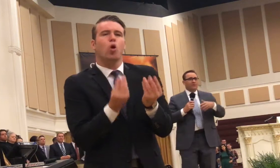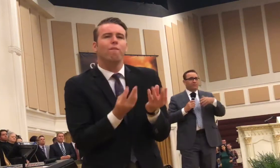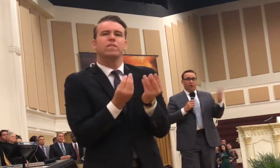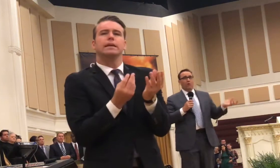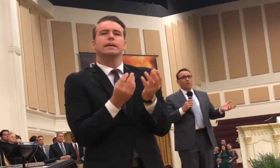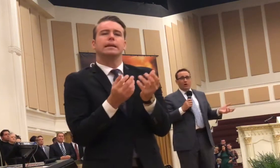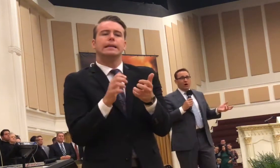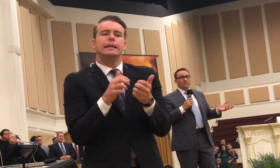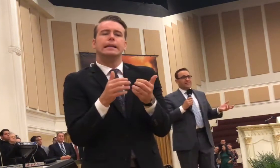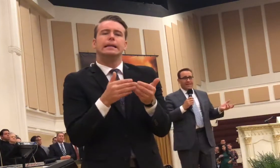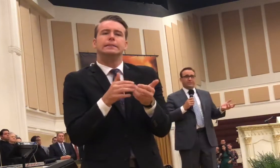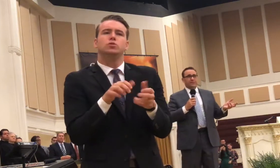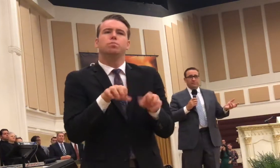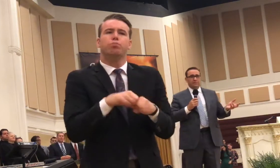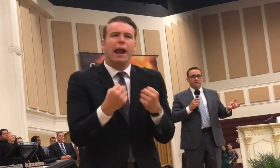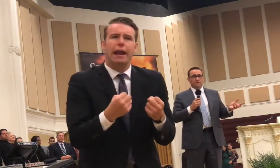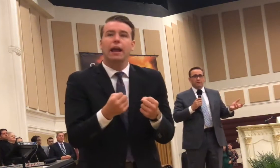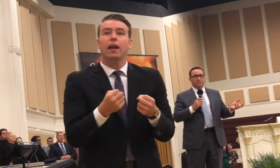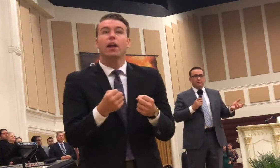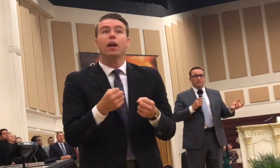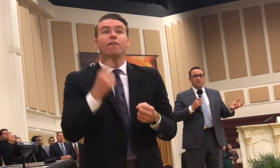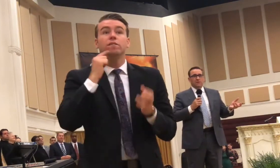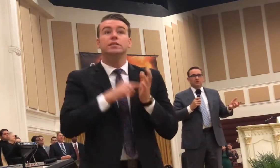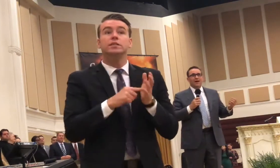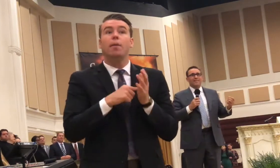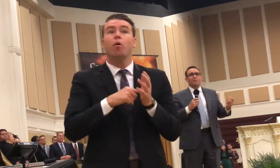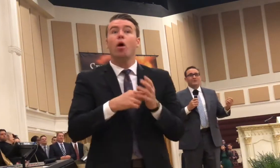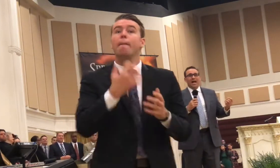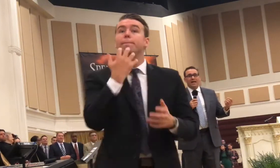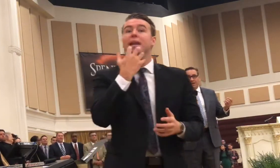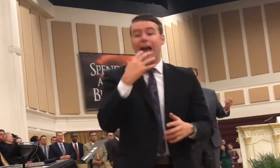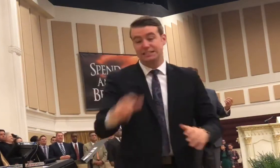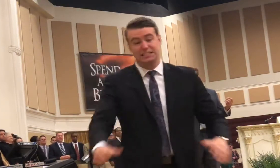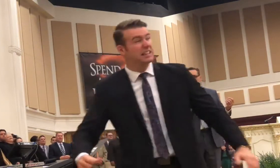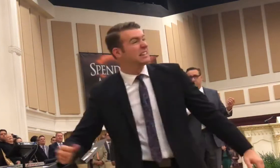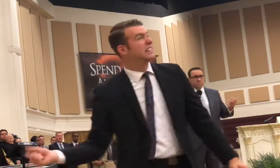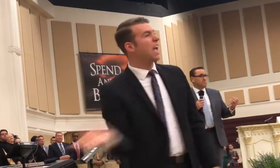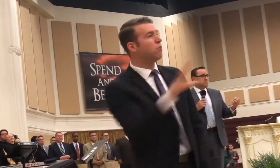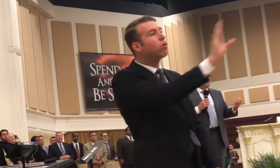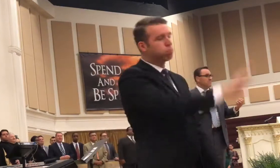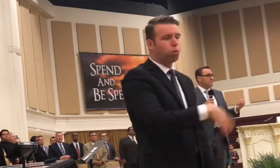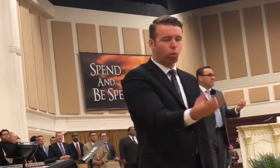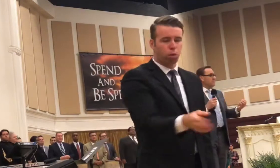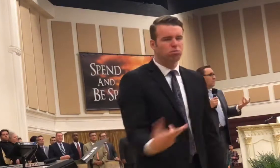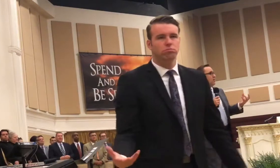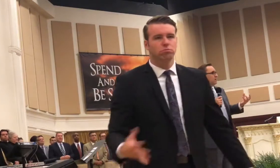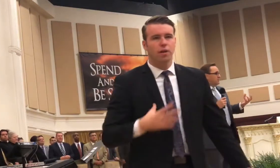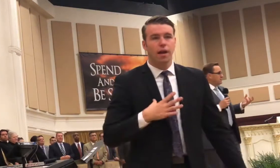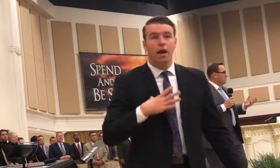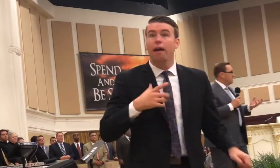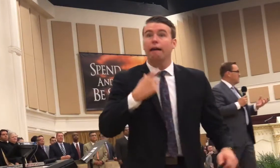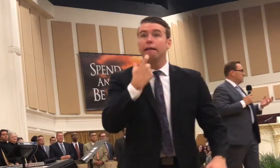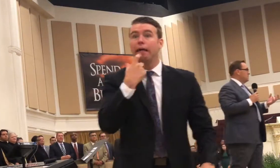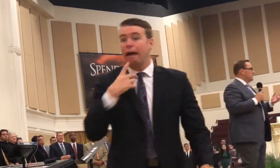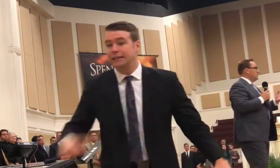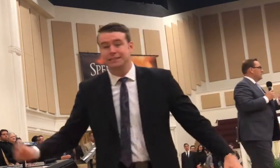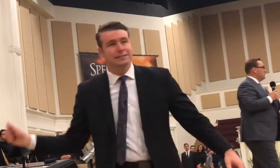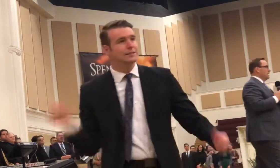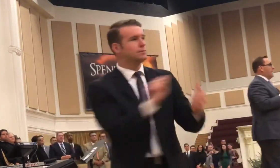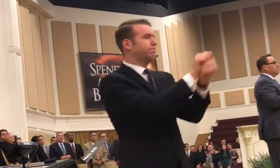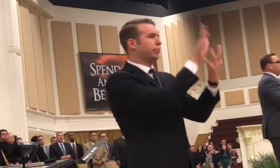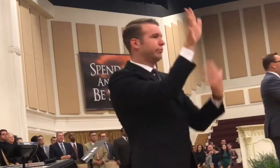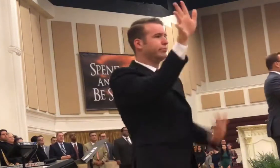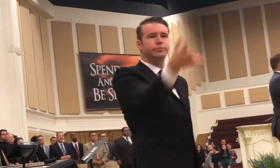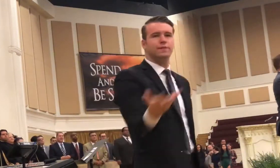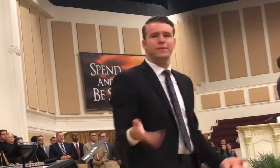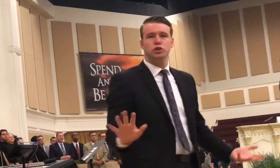Tupperware you can throw across the kitchen. Try that with China. Won't work.